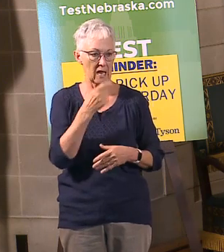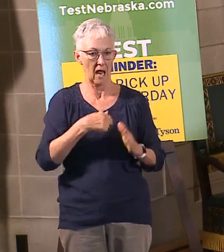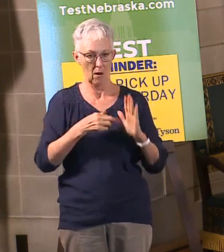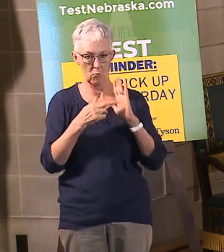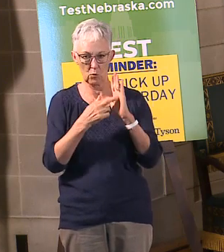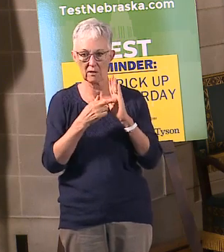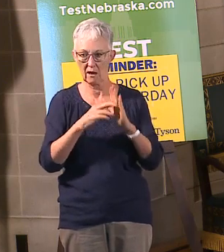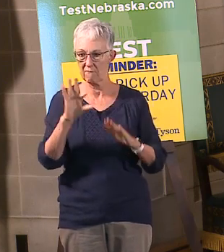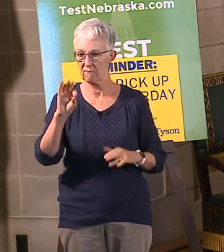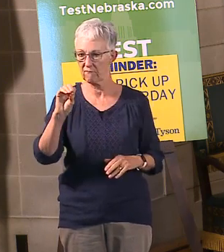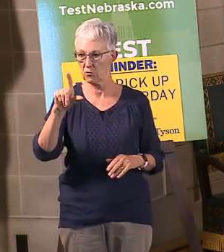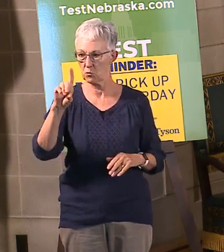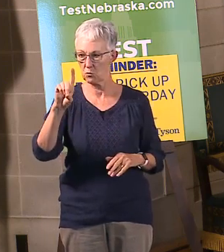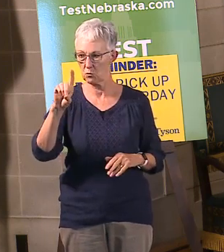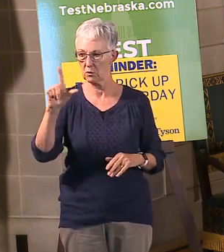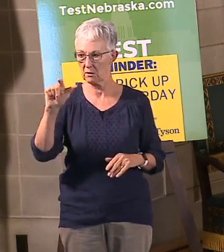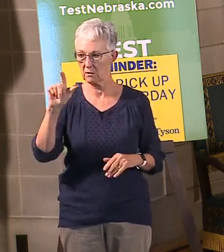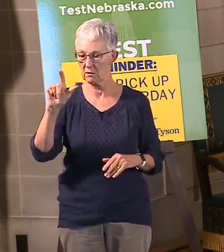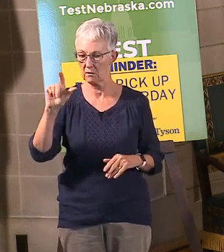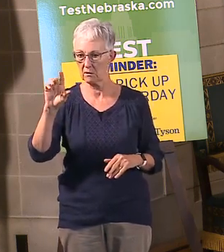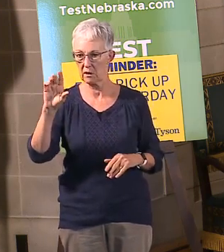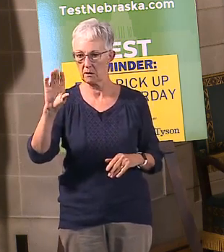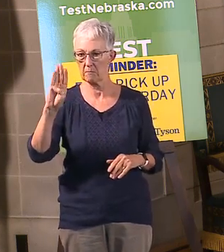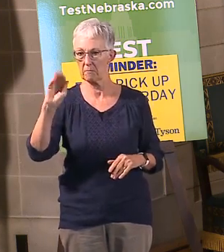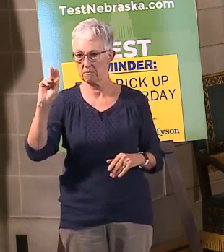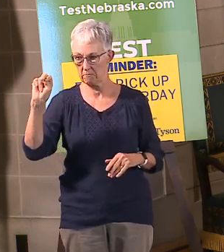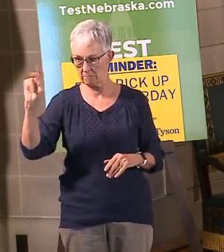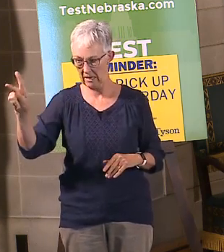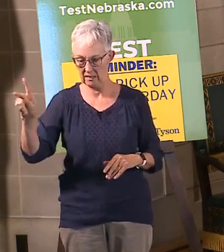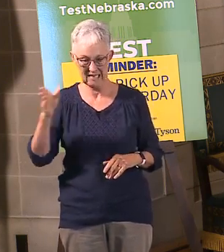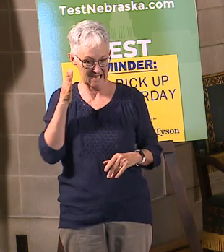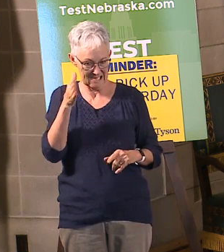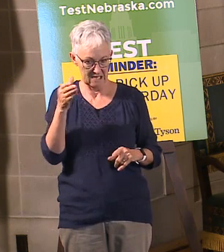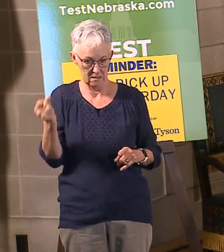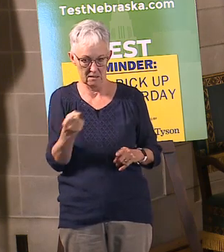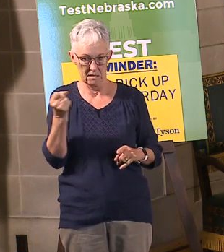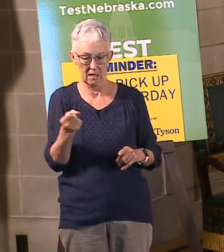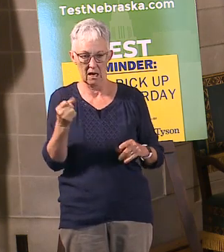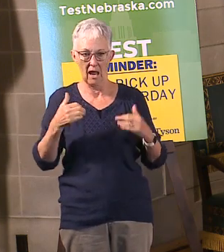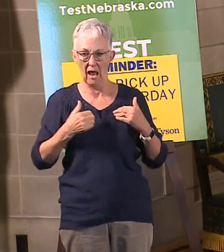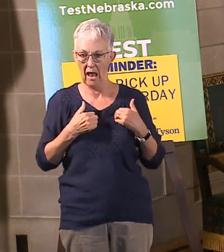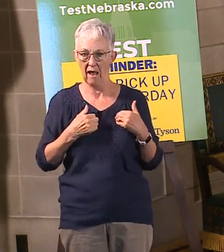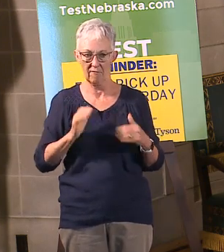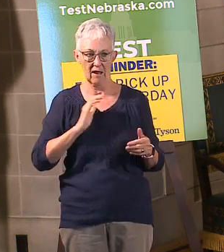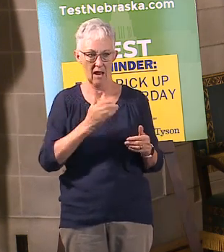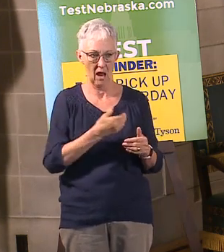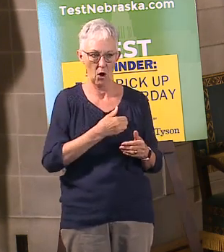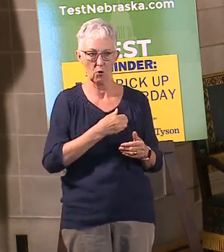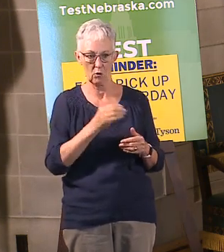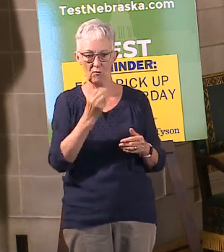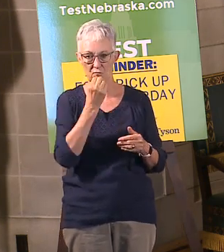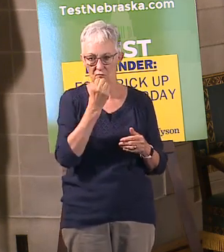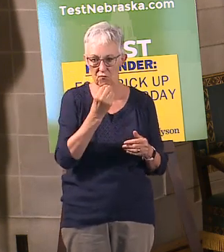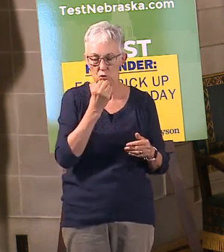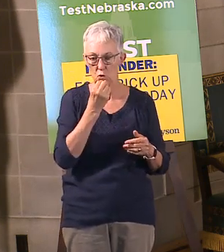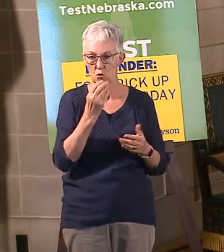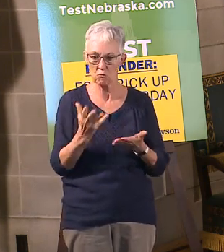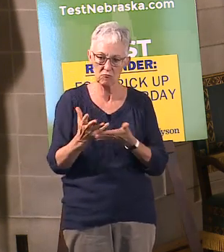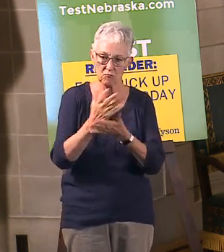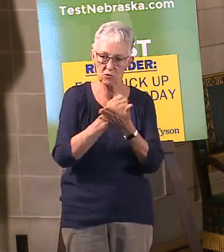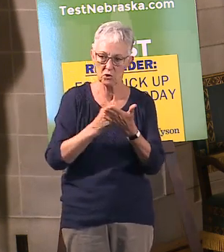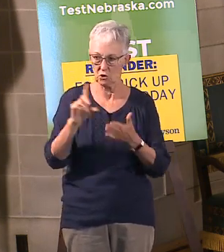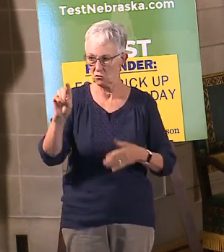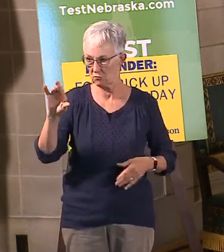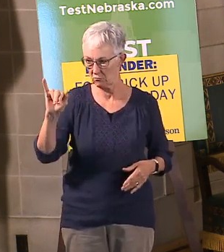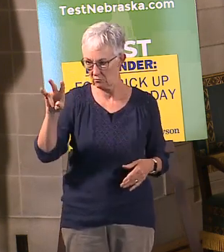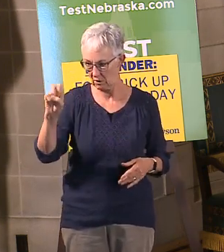to present Tyson Scouting for Food this Saturday, starting at 8 a.m. The Mid-America Council, in a very short